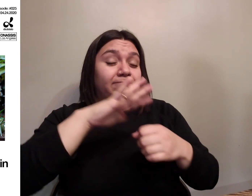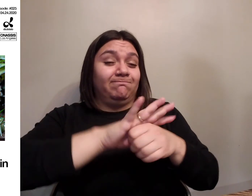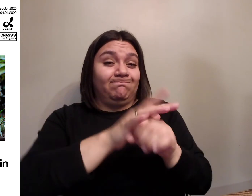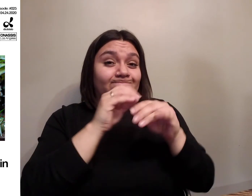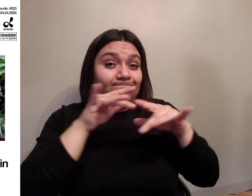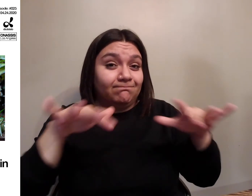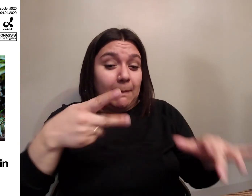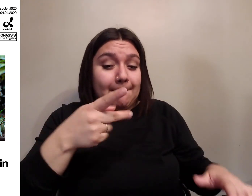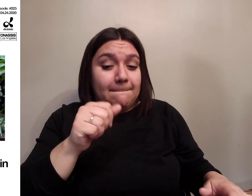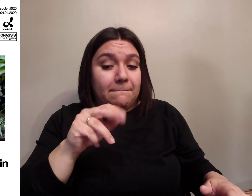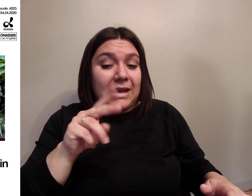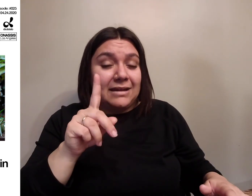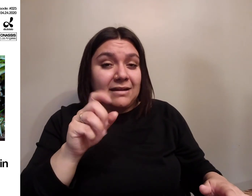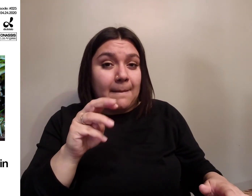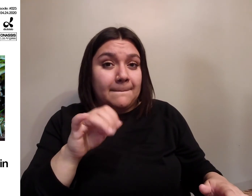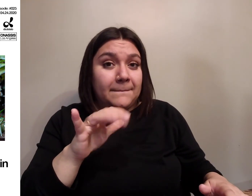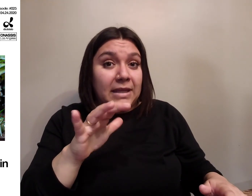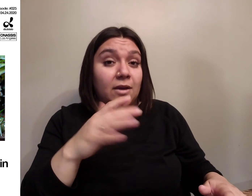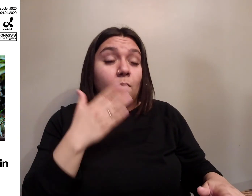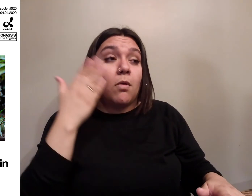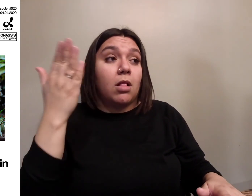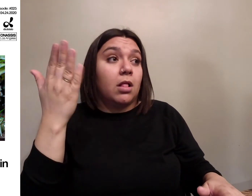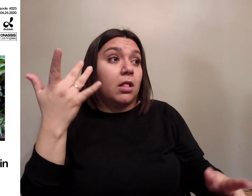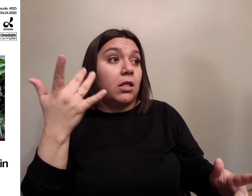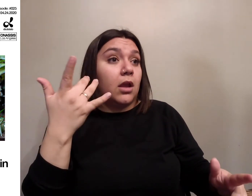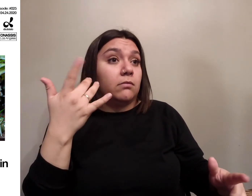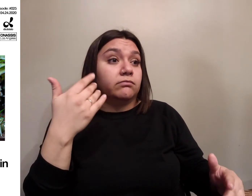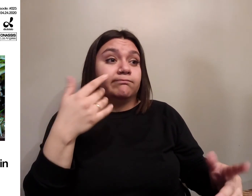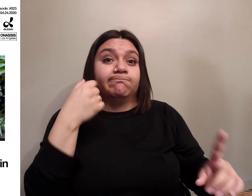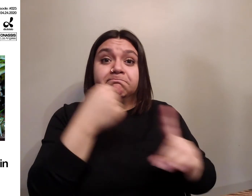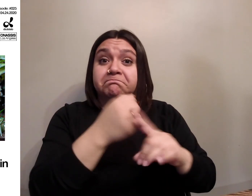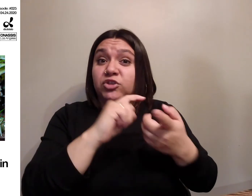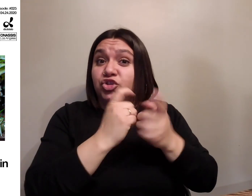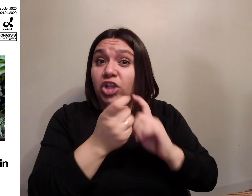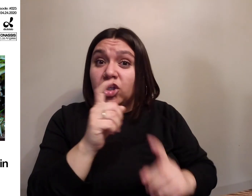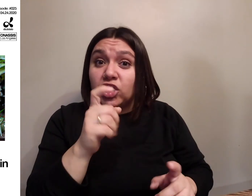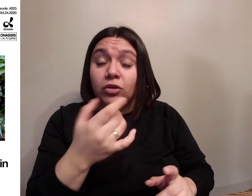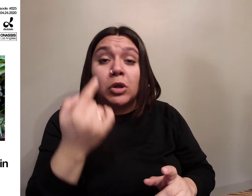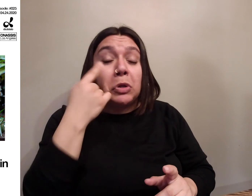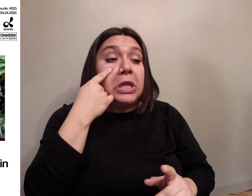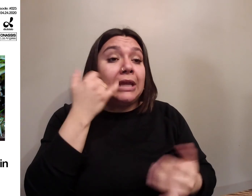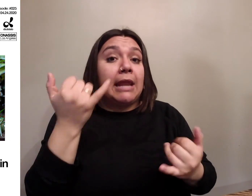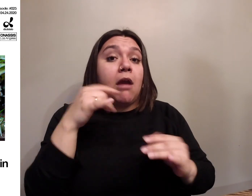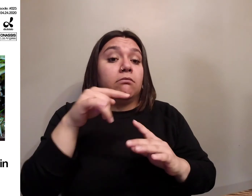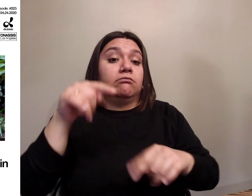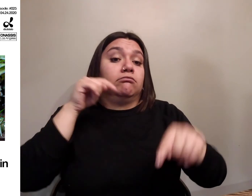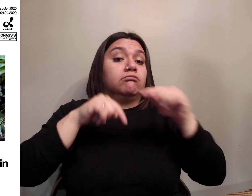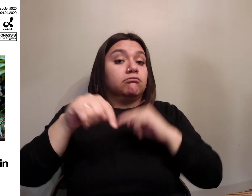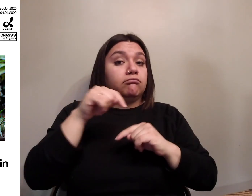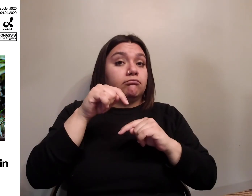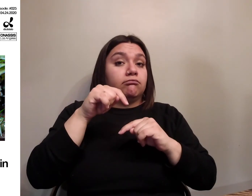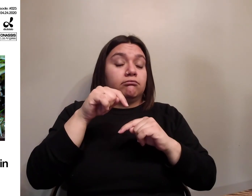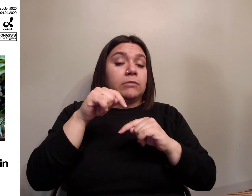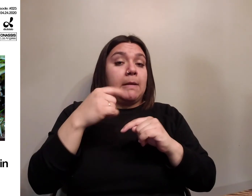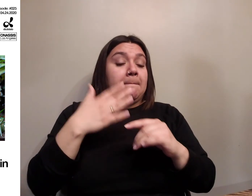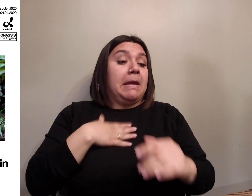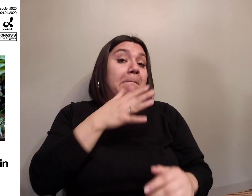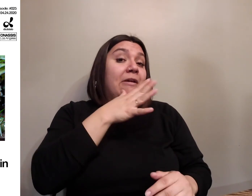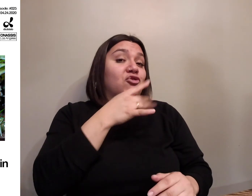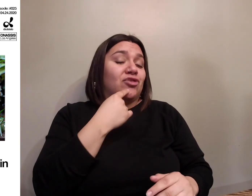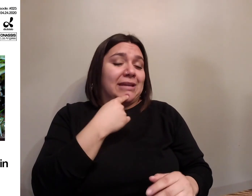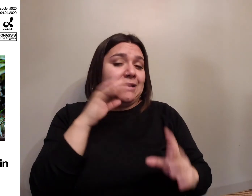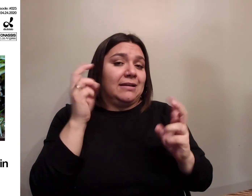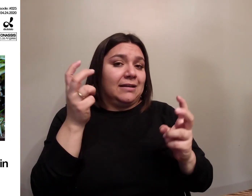So lots of things need to be restructured. We need an honest rethinking about our